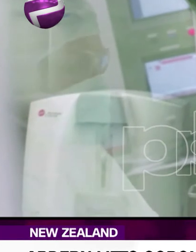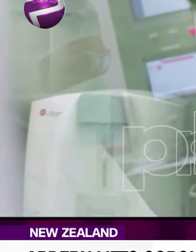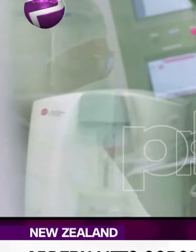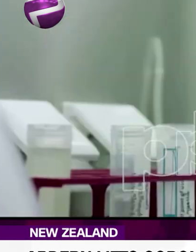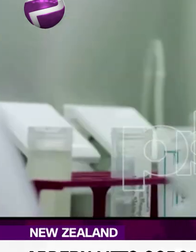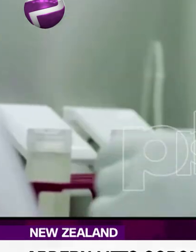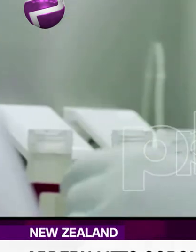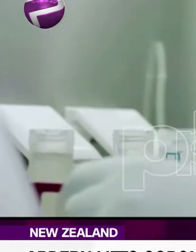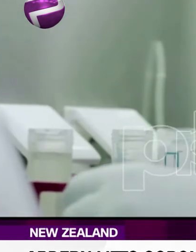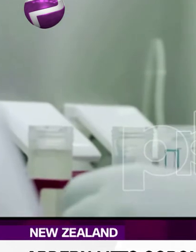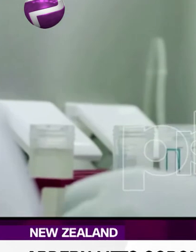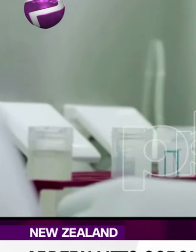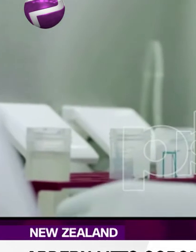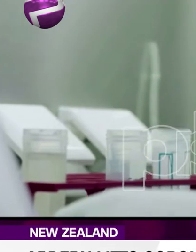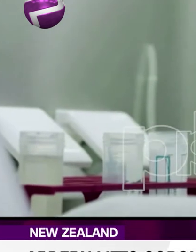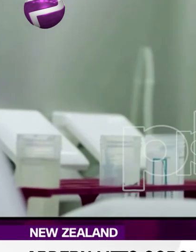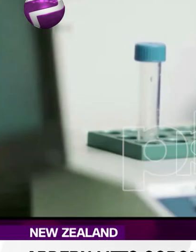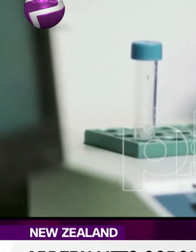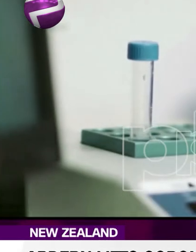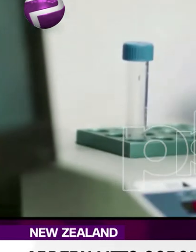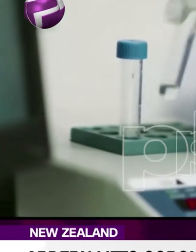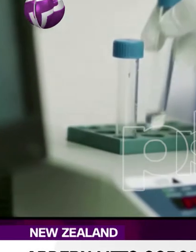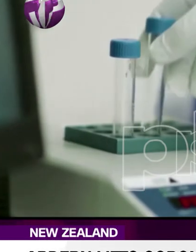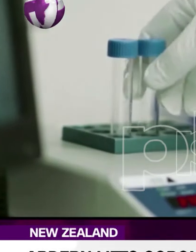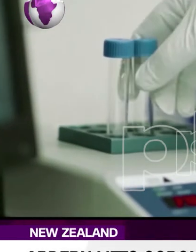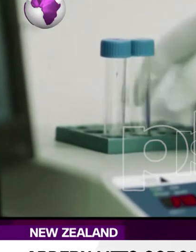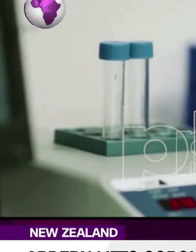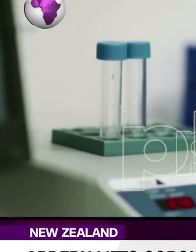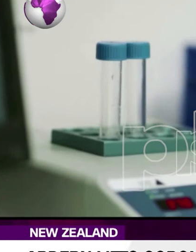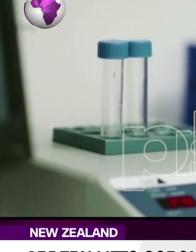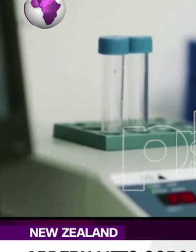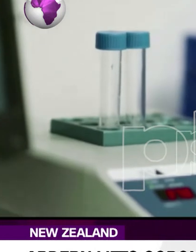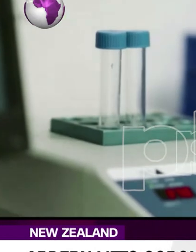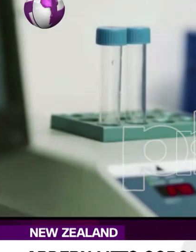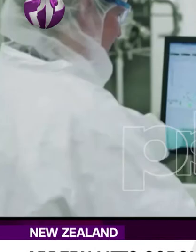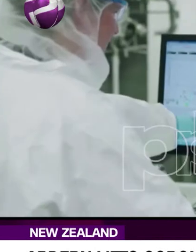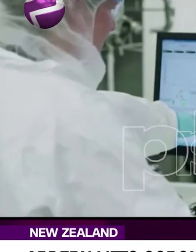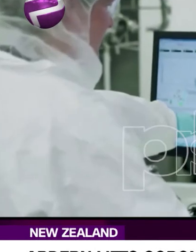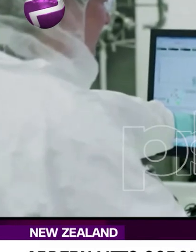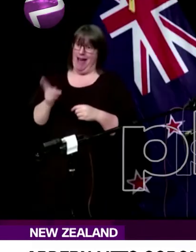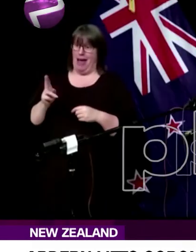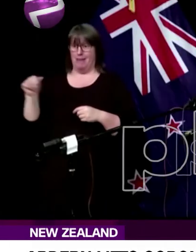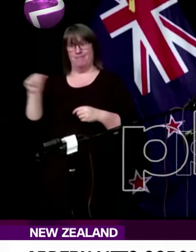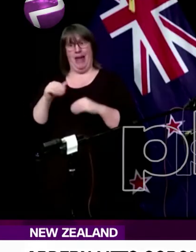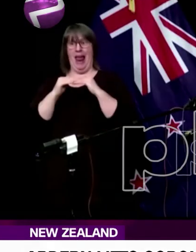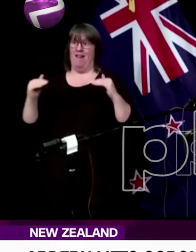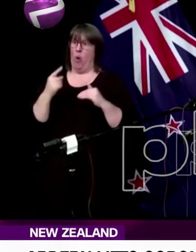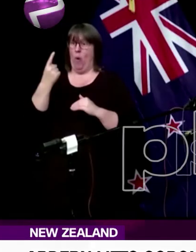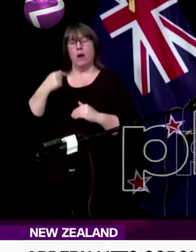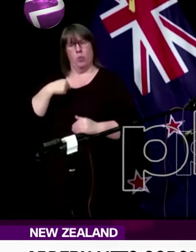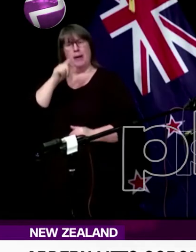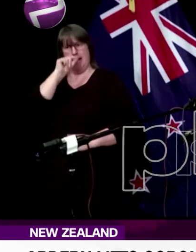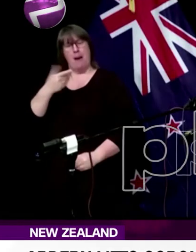million, appeared to have stamped out community transmission of COVID-19 earlier this year following a tough nationwide lockdown that